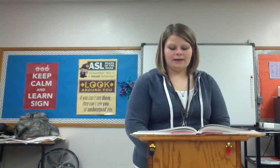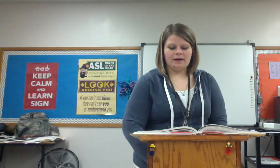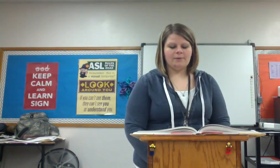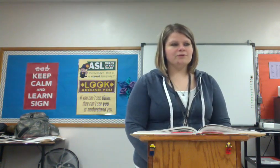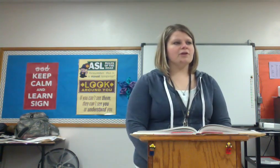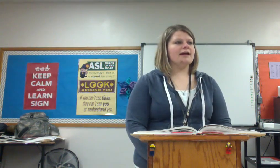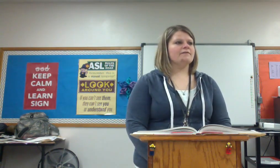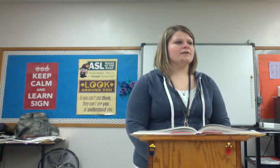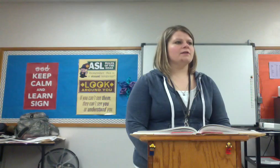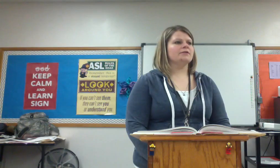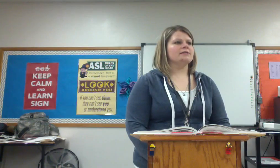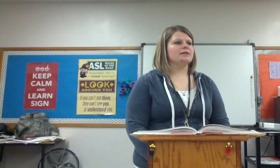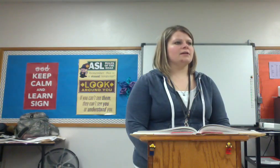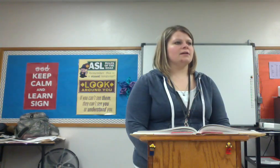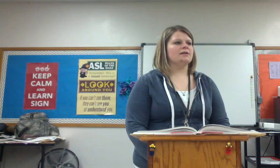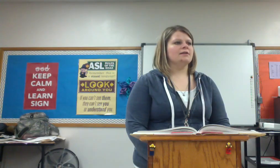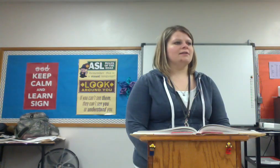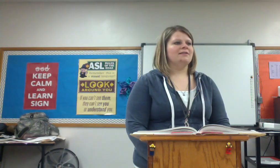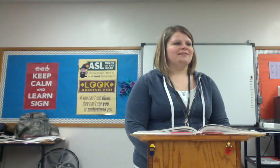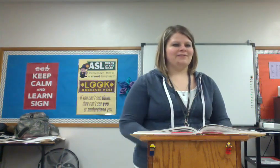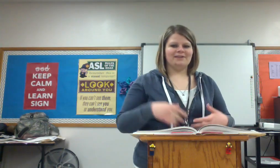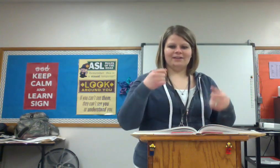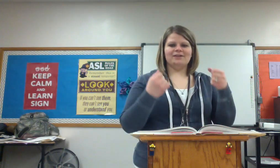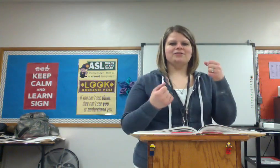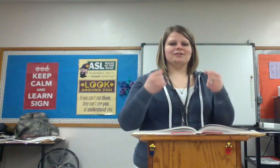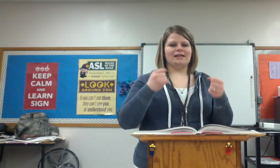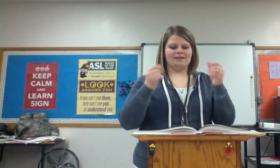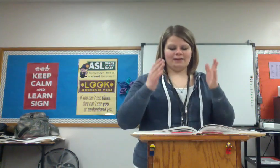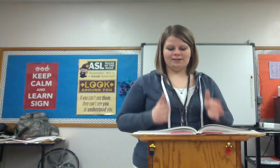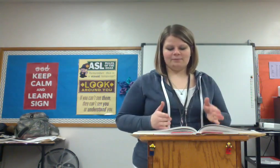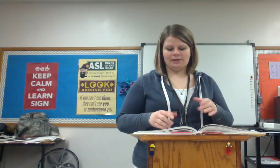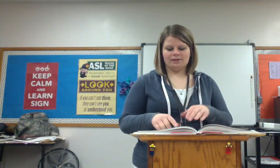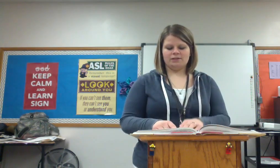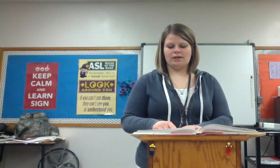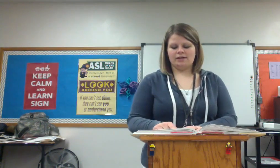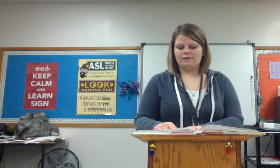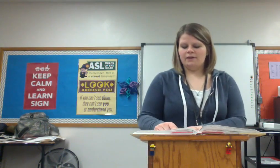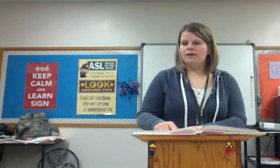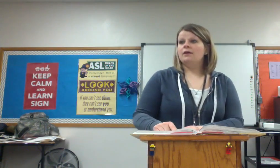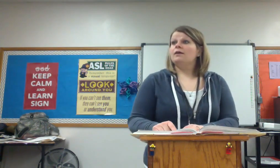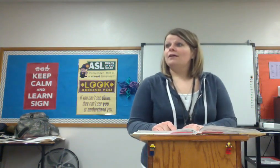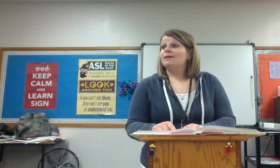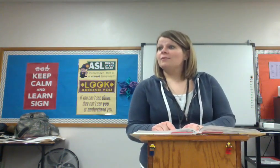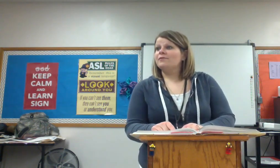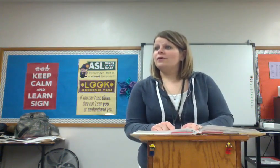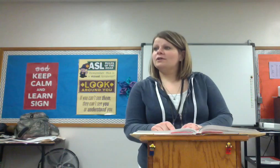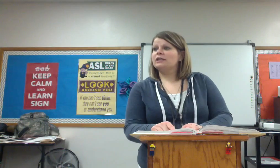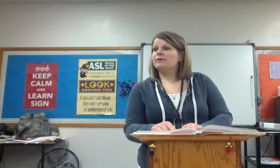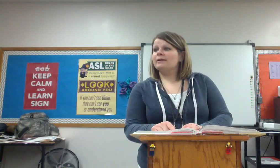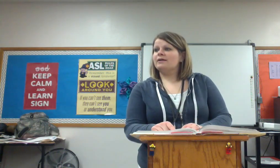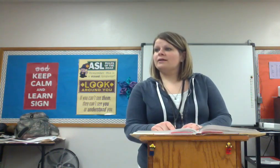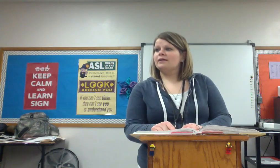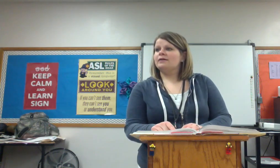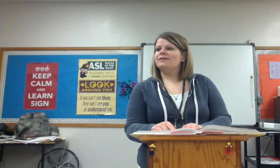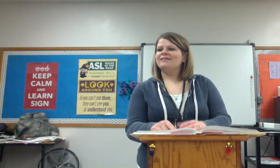Okay, how about driver, Jessica? Very good. You just add that agent marker to drive. Number 4, troublemaker.